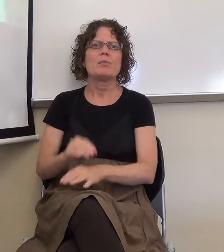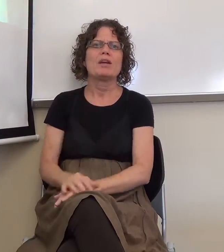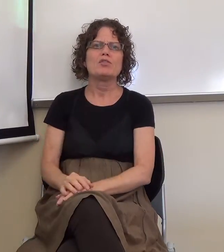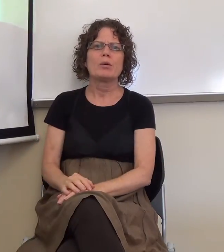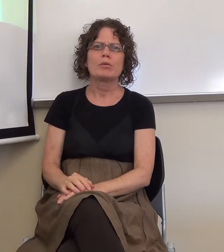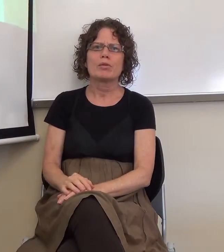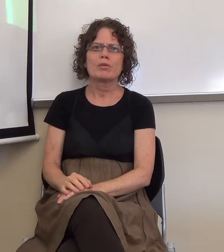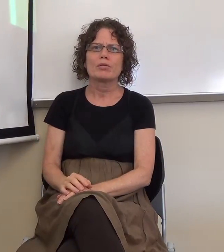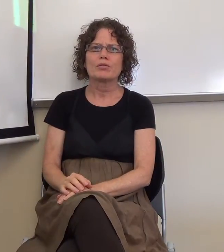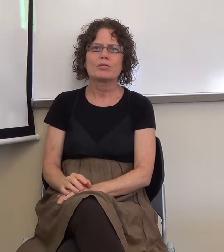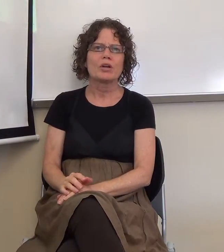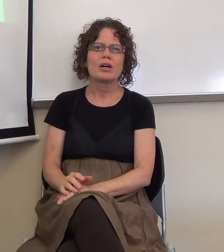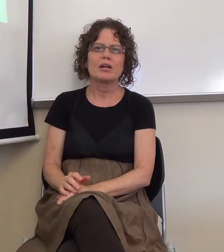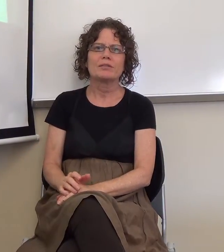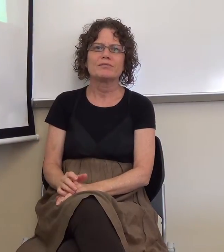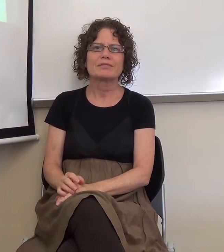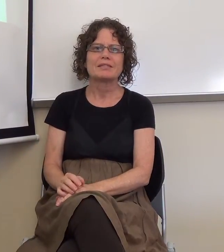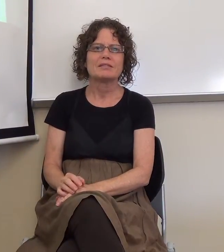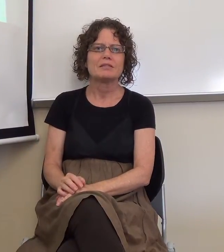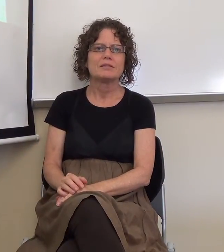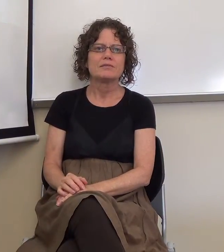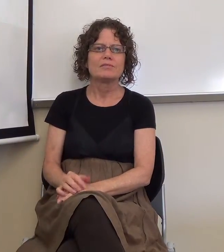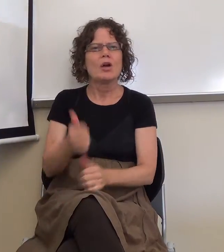page numbers. Which one is wrong?